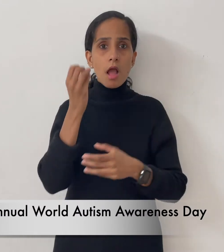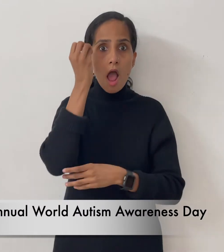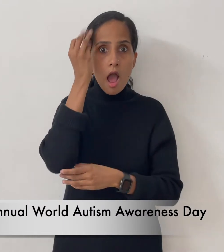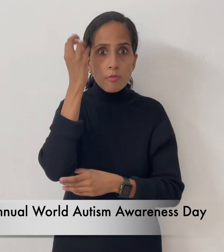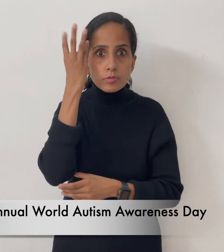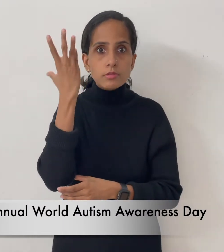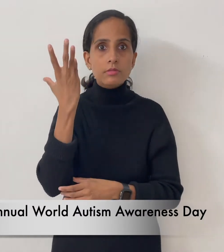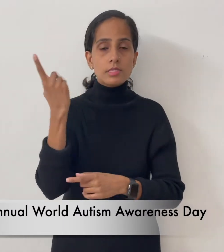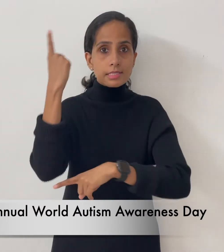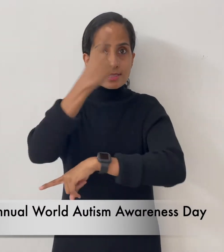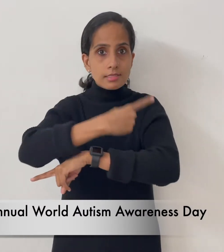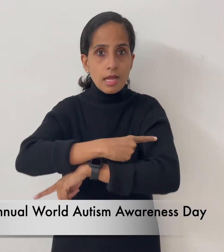2020-21,